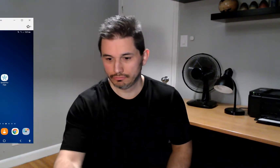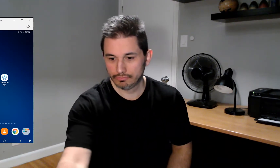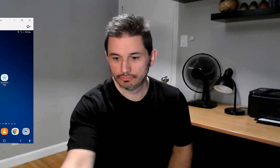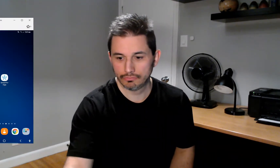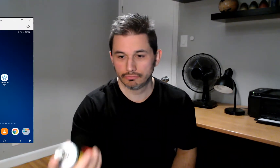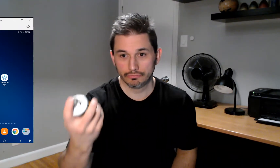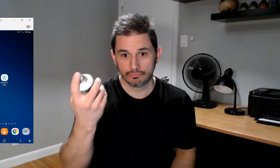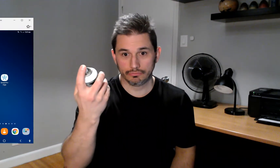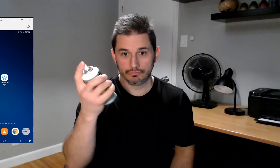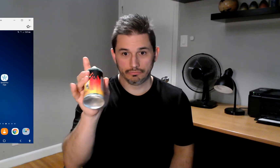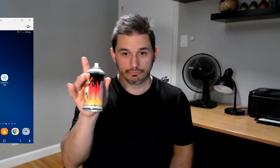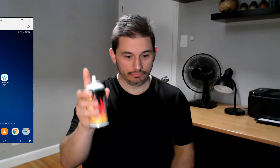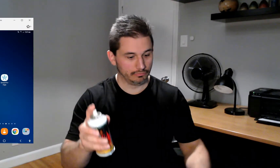And so we'll see what happens.